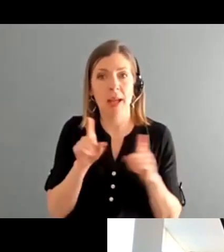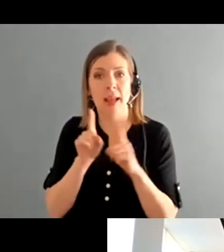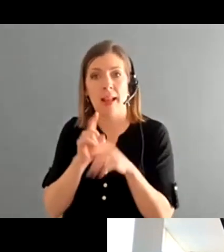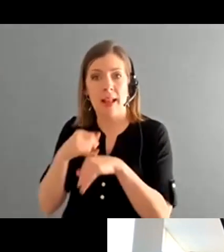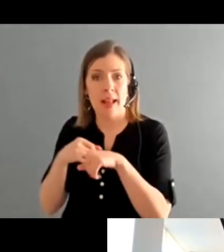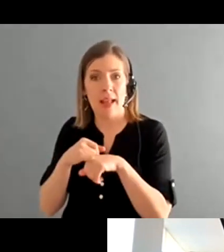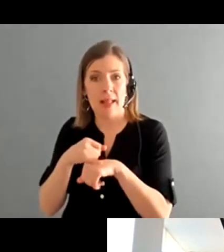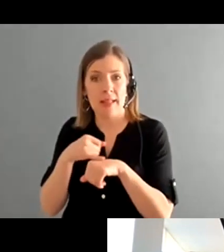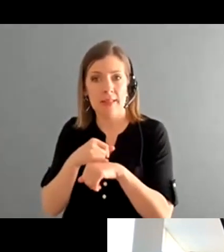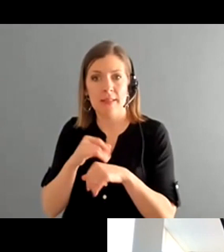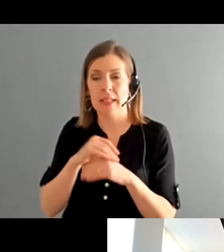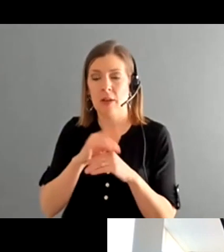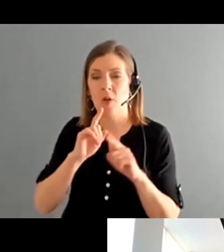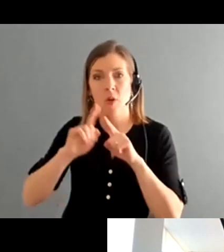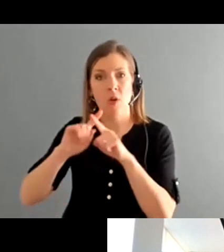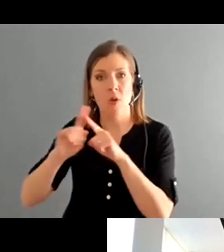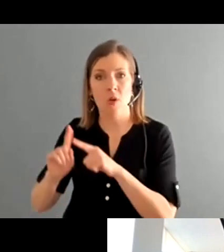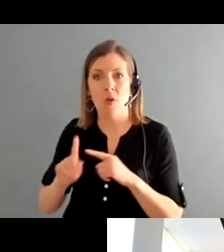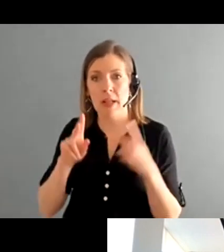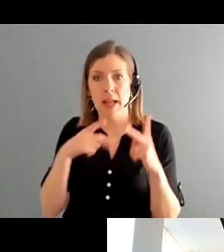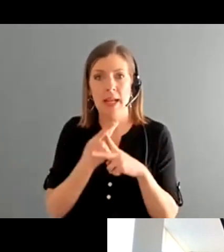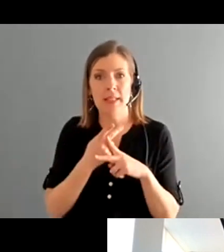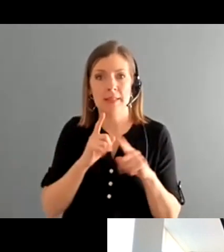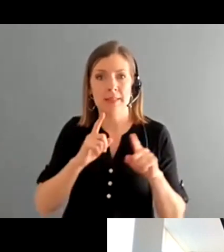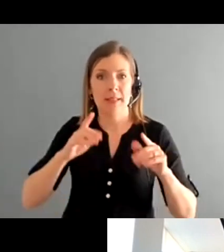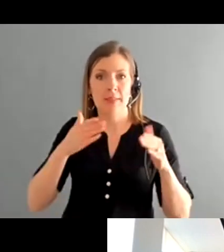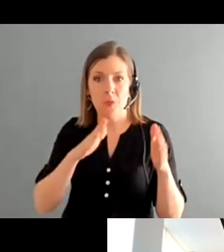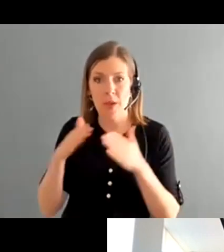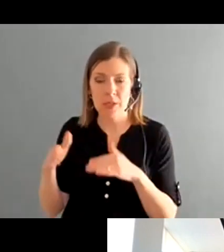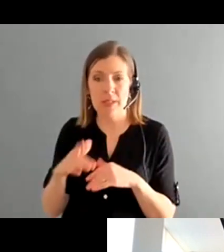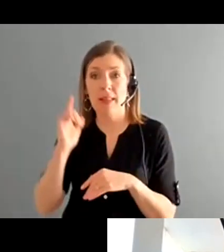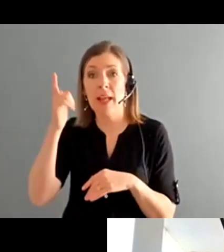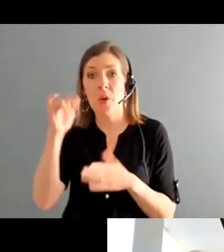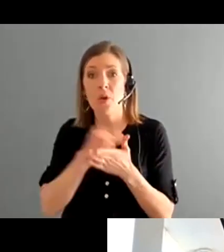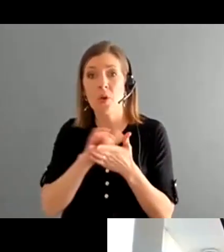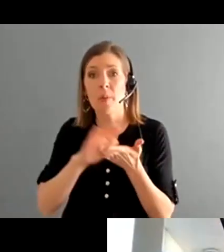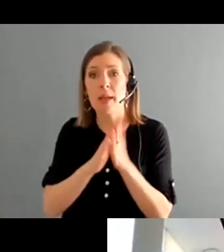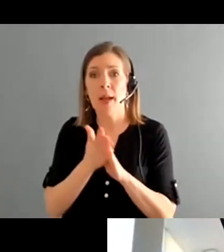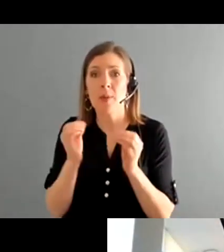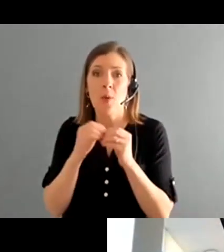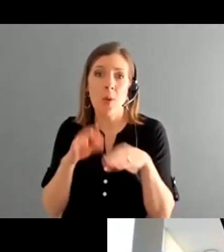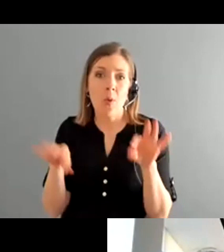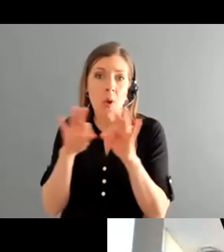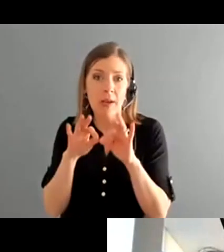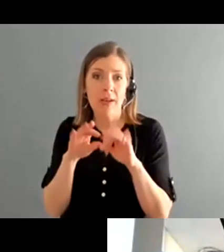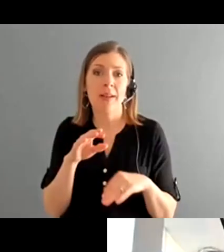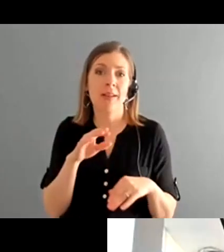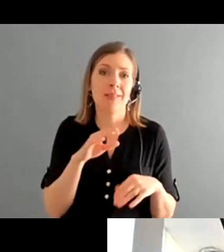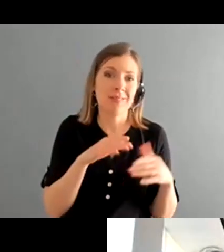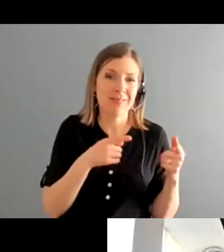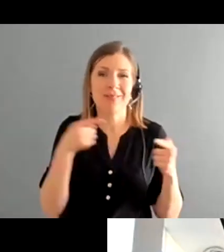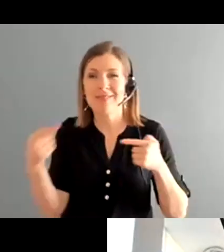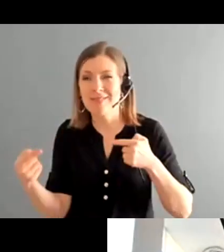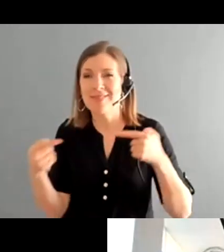islands in all kinds of directions. Later on, New York becomes more important in this and feeds into the